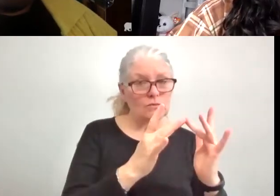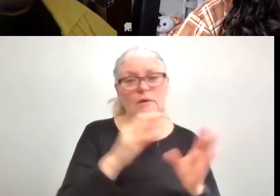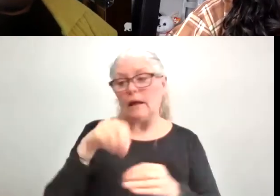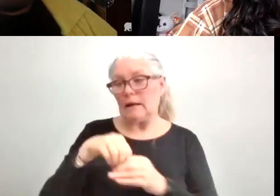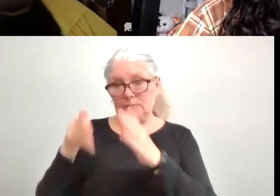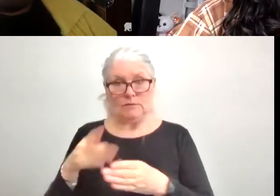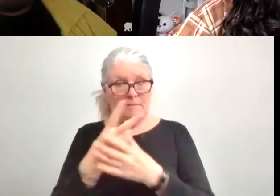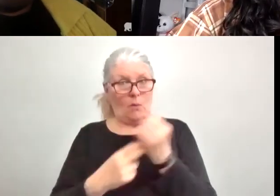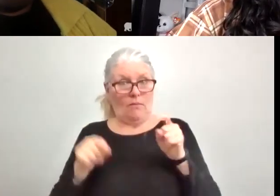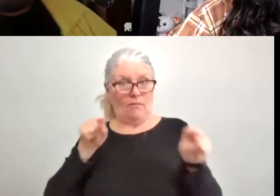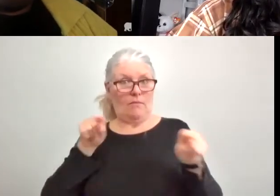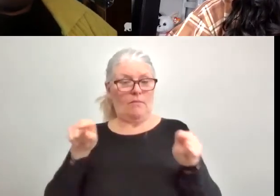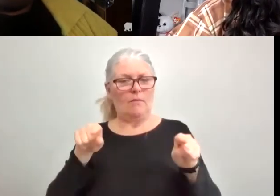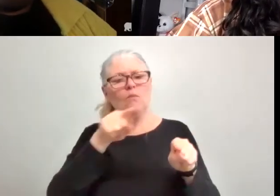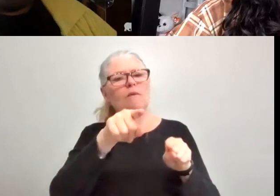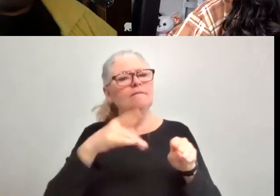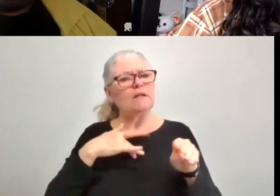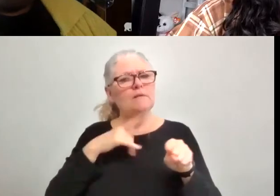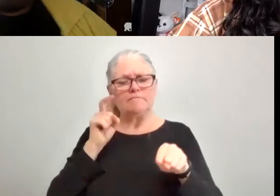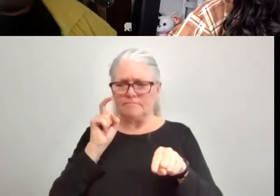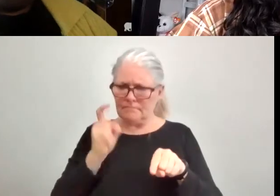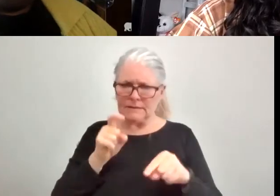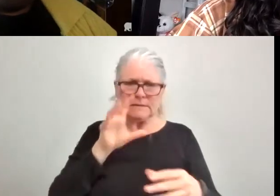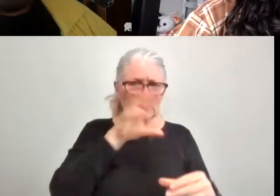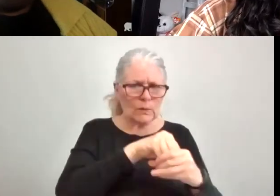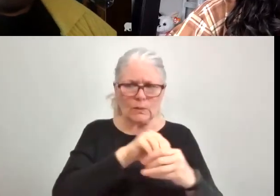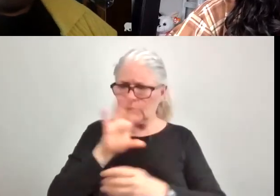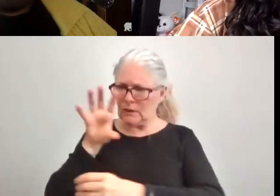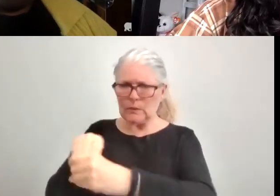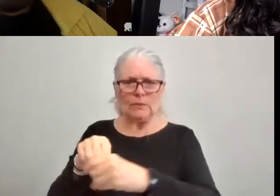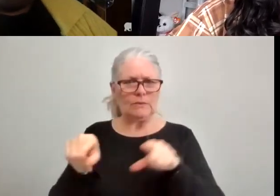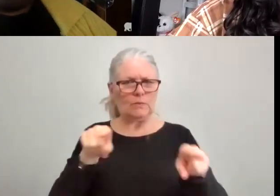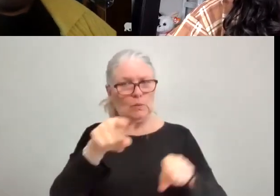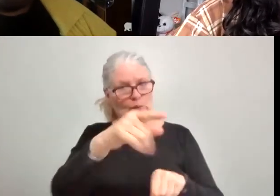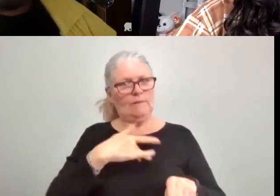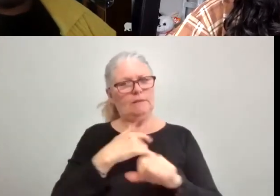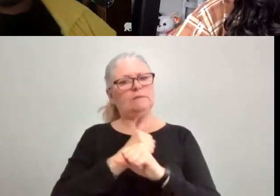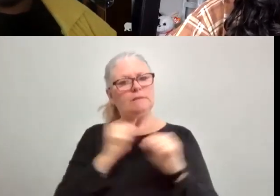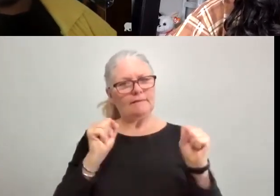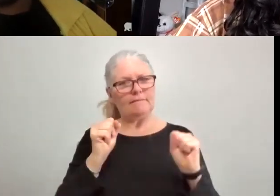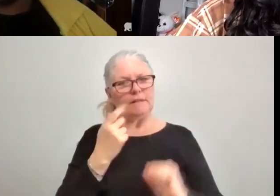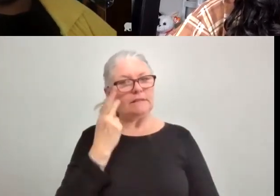spaces, what would need to exist in those spaces for you to feel safe, seen, and heard?